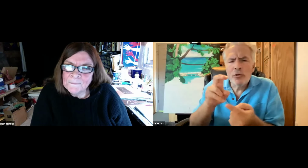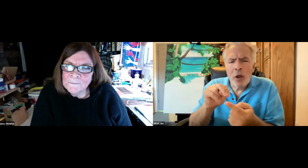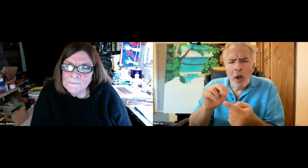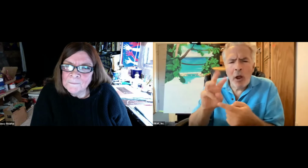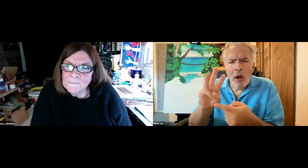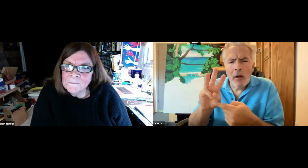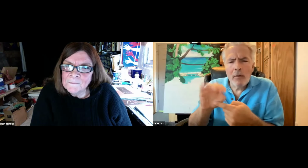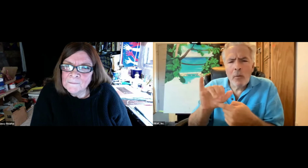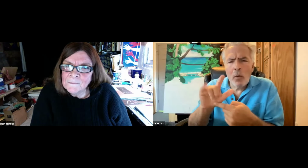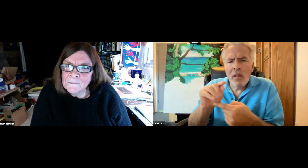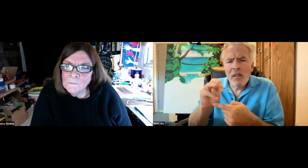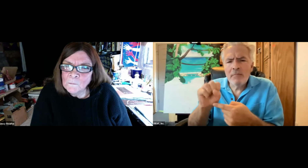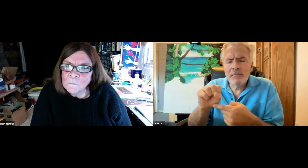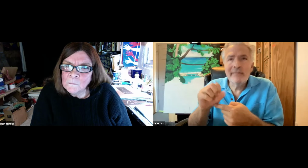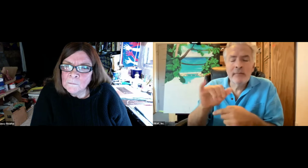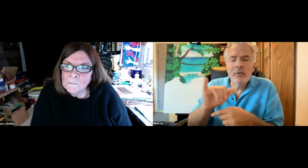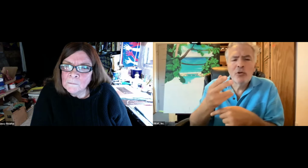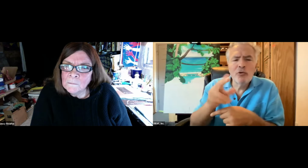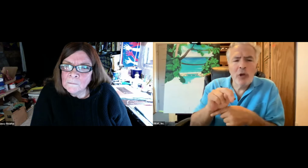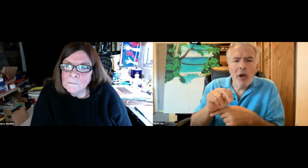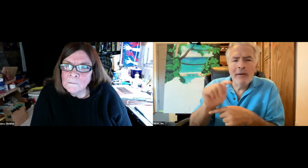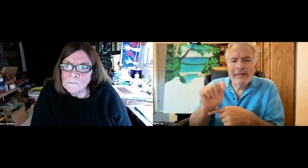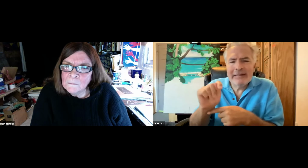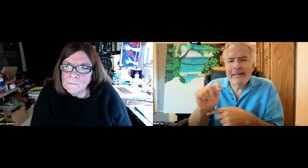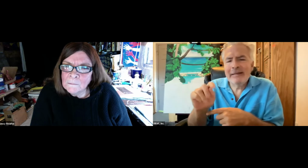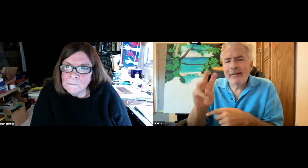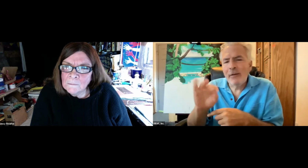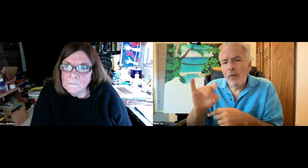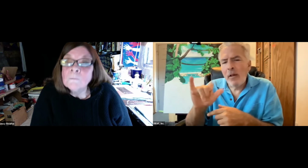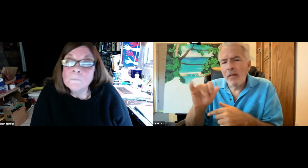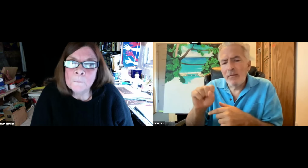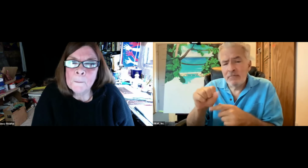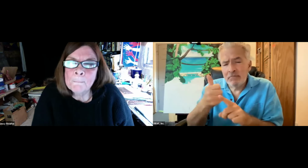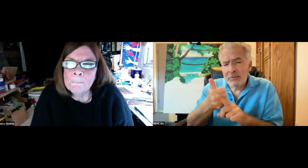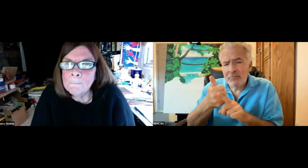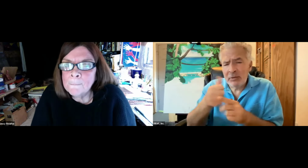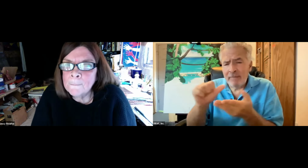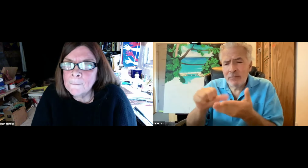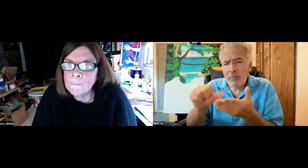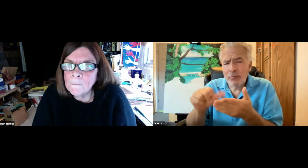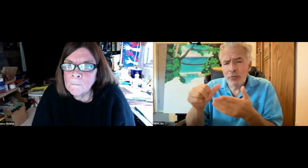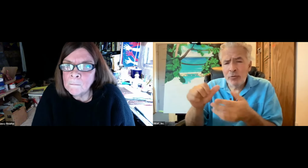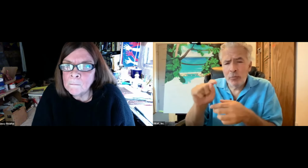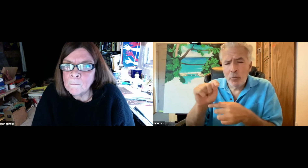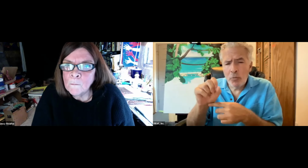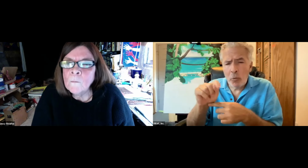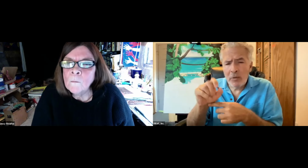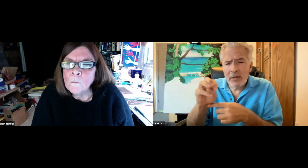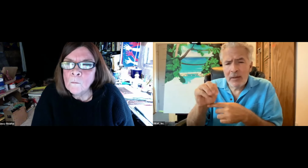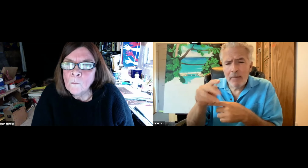I pulled the questions coming on the chat. John Williams. Wait, no. You said John T. Williams.